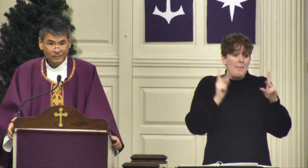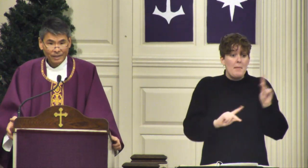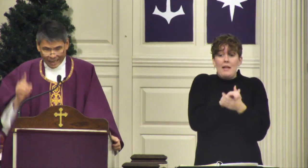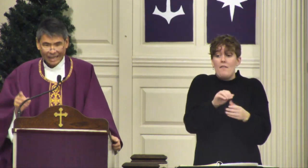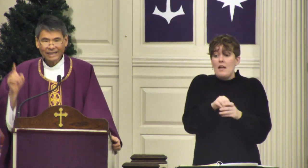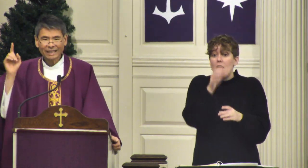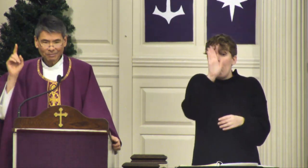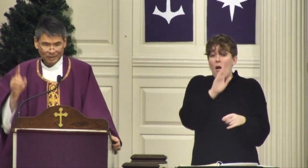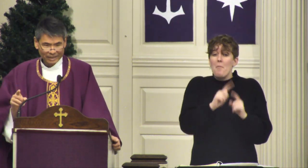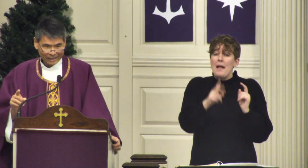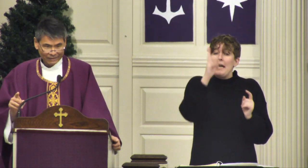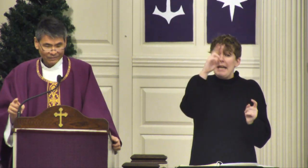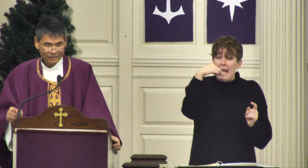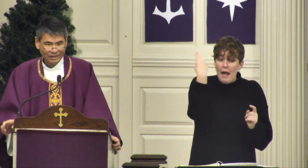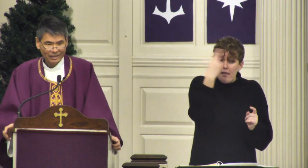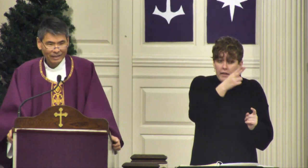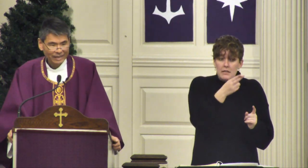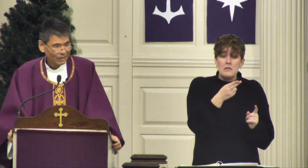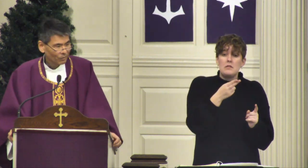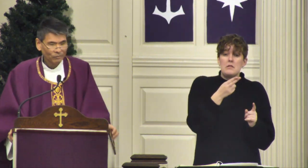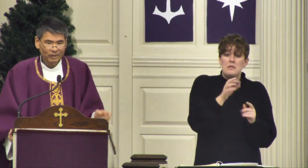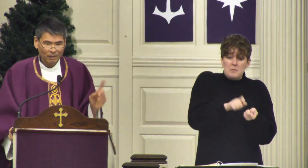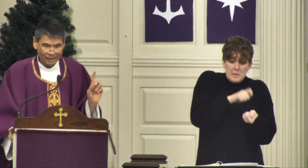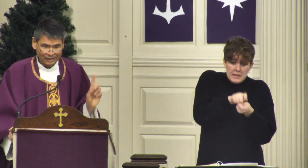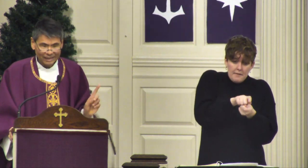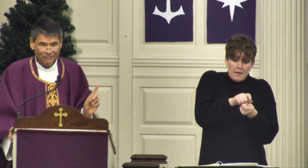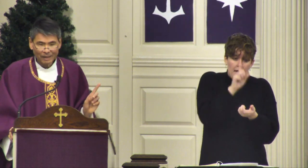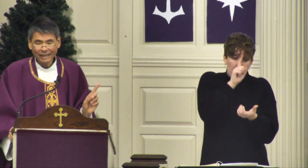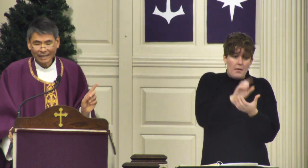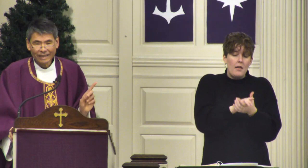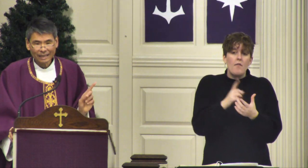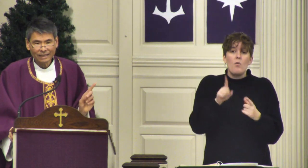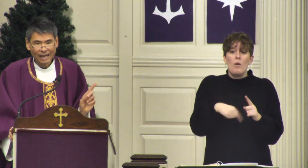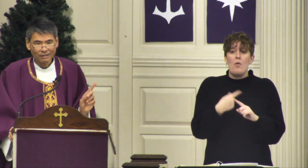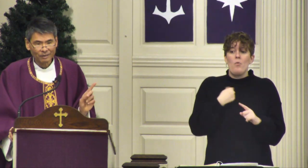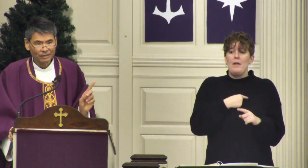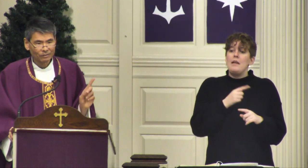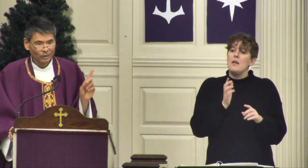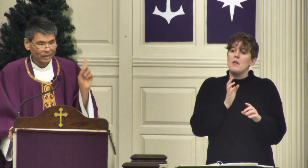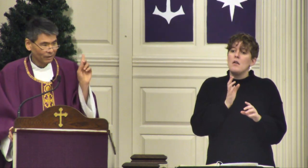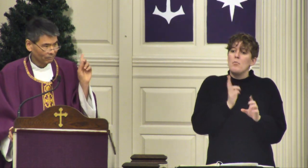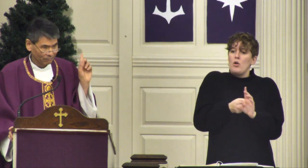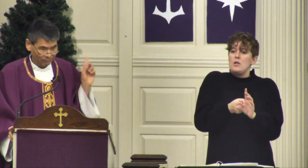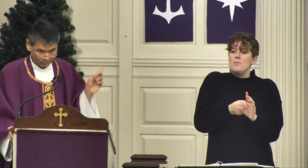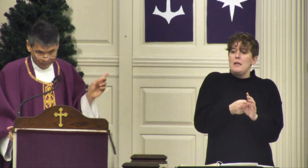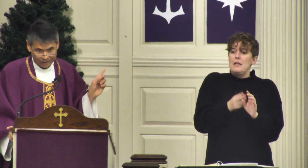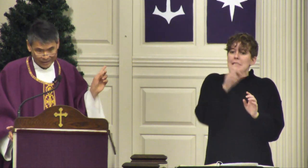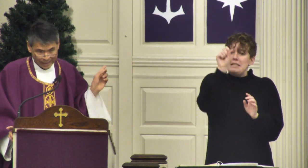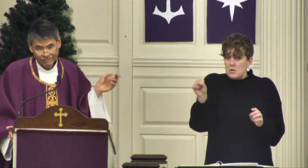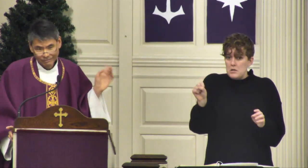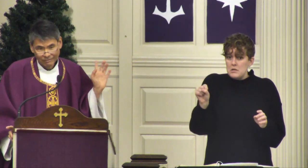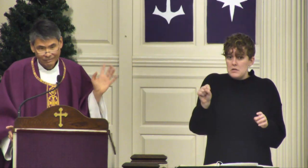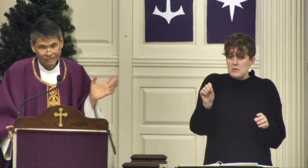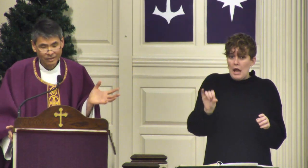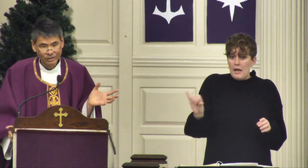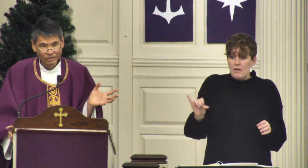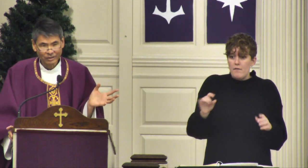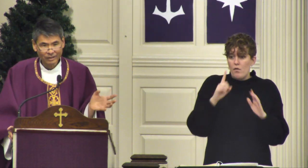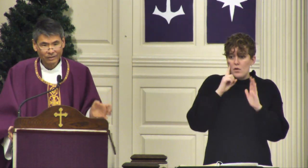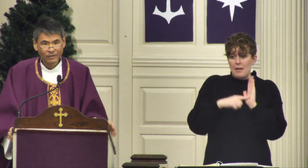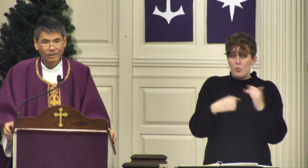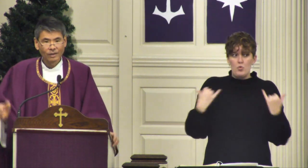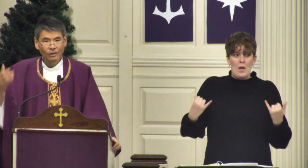But Catholics believe that when we participate in these sacraments, whether today's